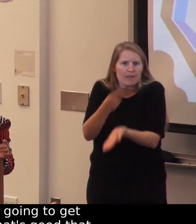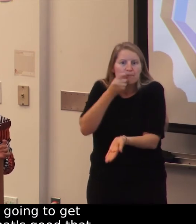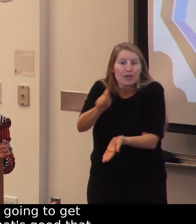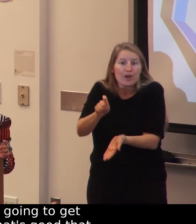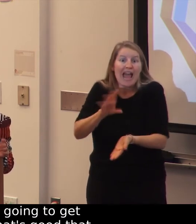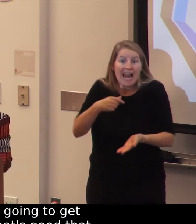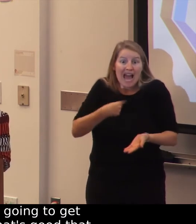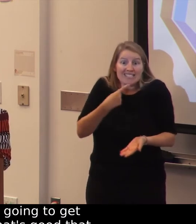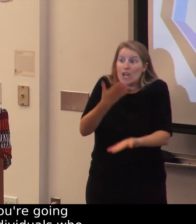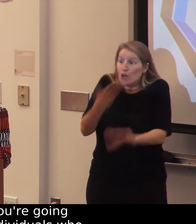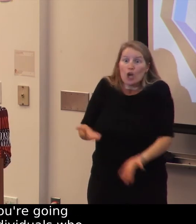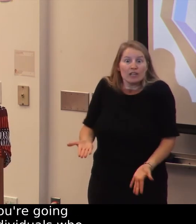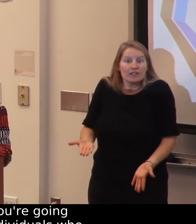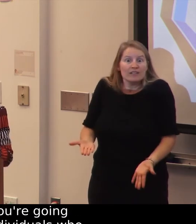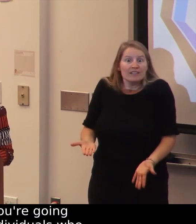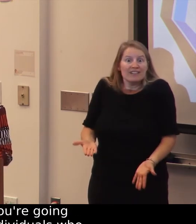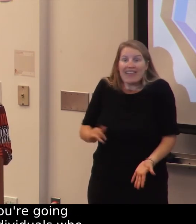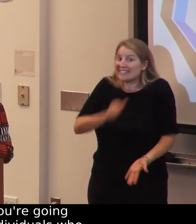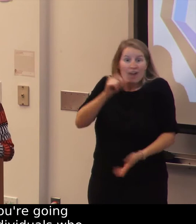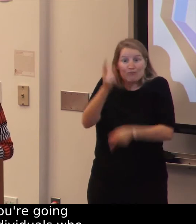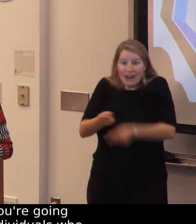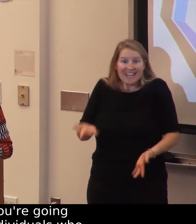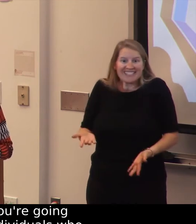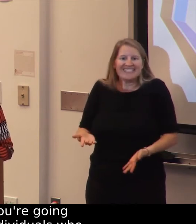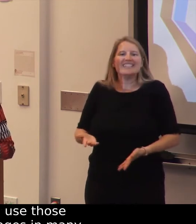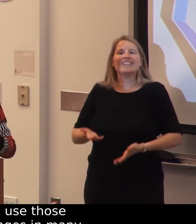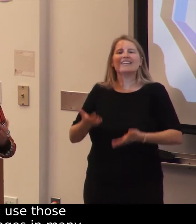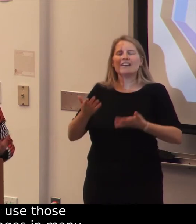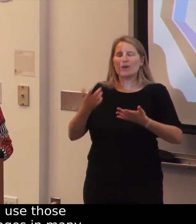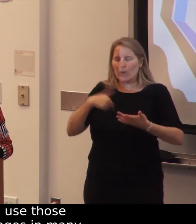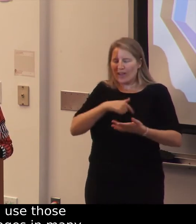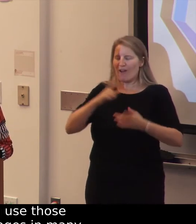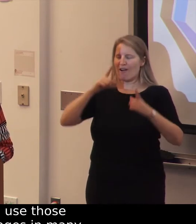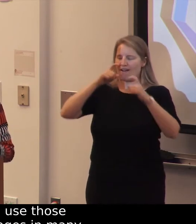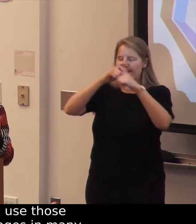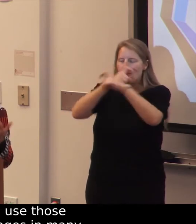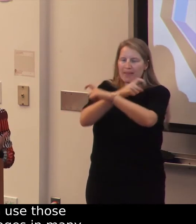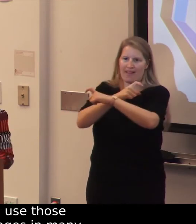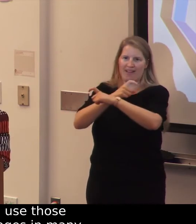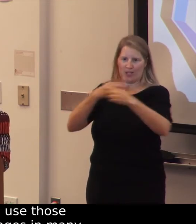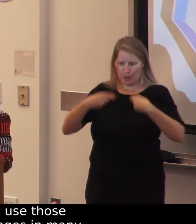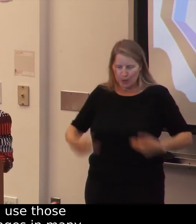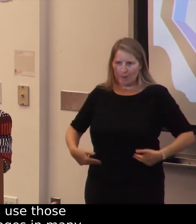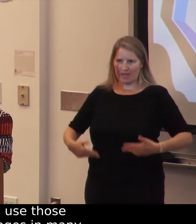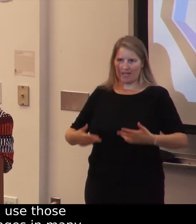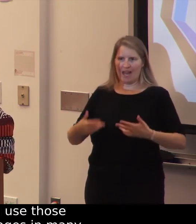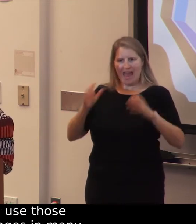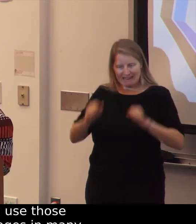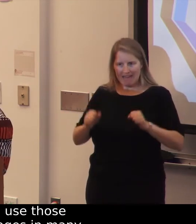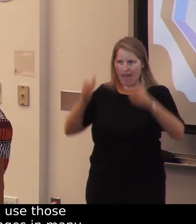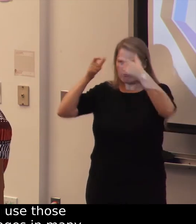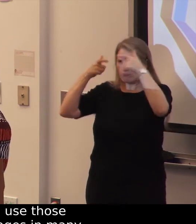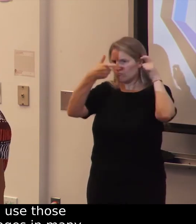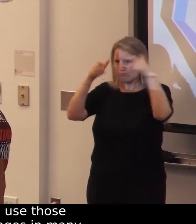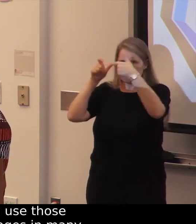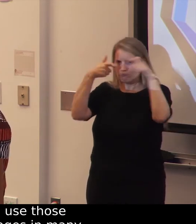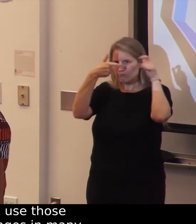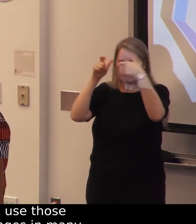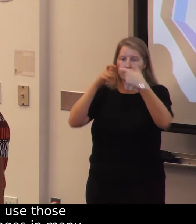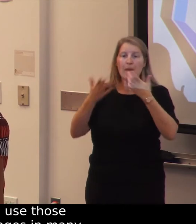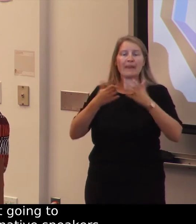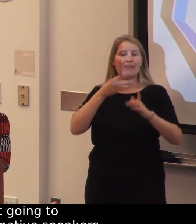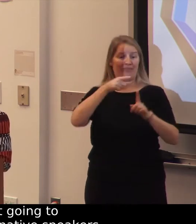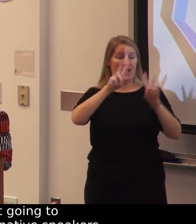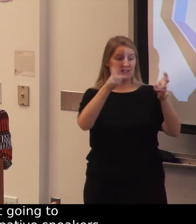that you're not going to get there. You're going to have individuals who are complicated, complex, okay, and can use those two languages in many important ways,